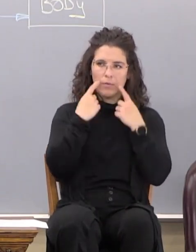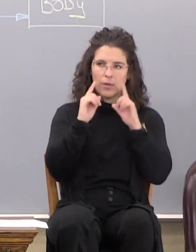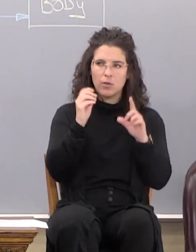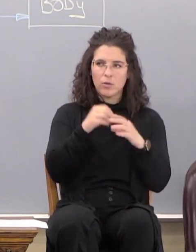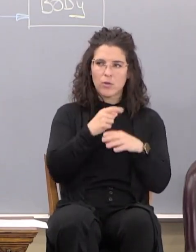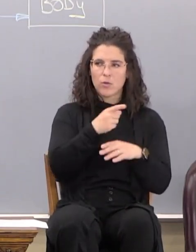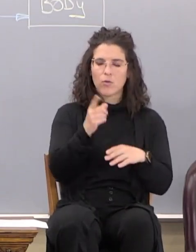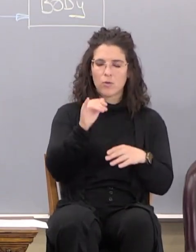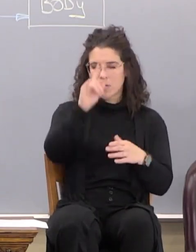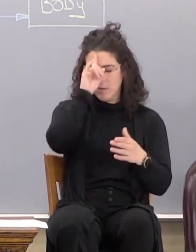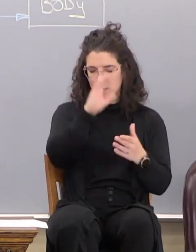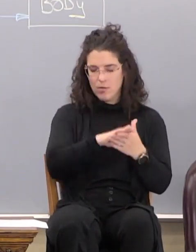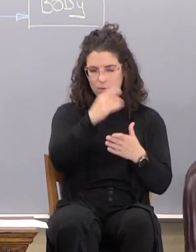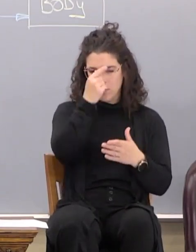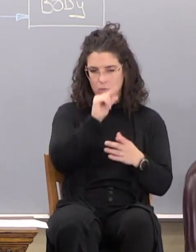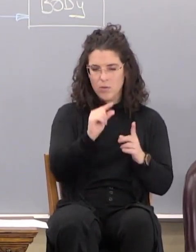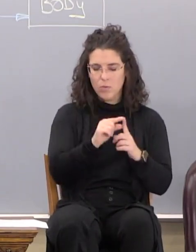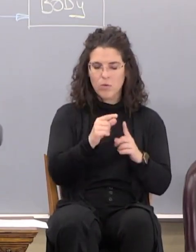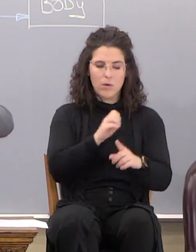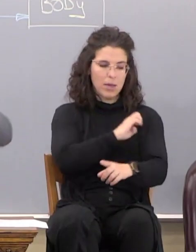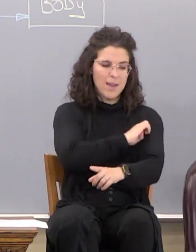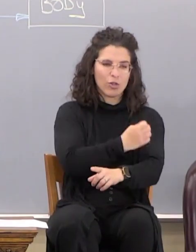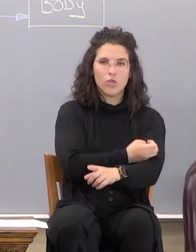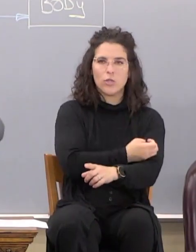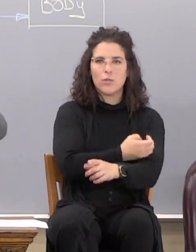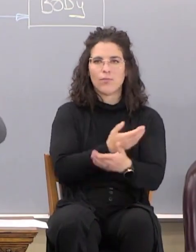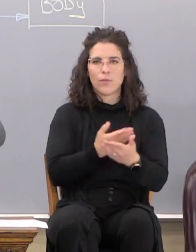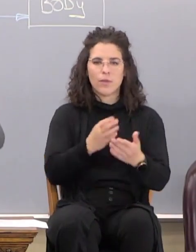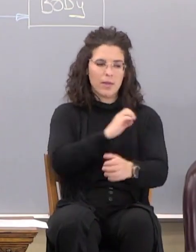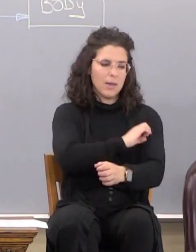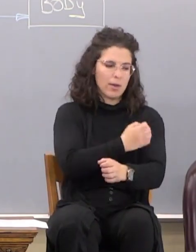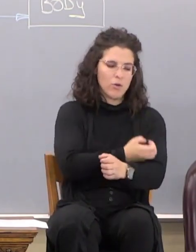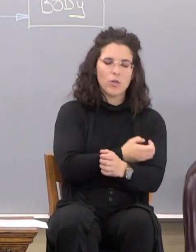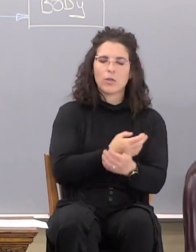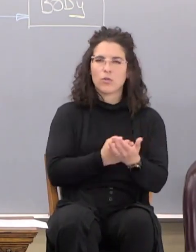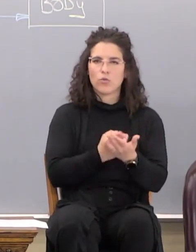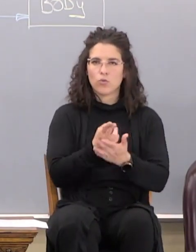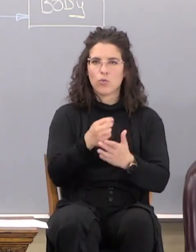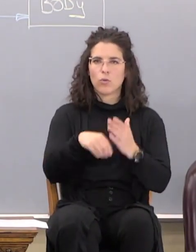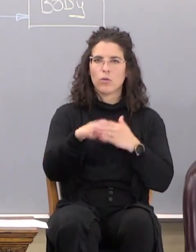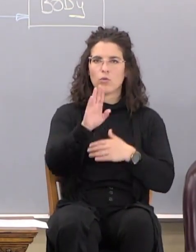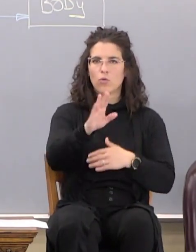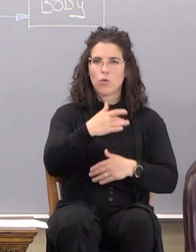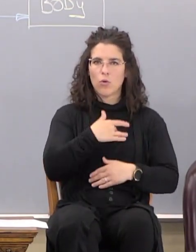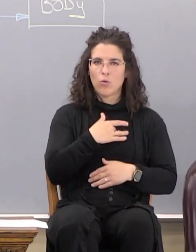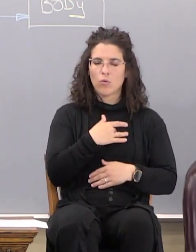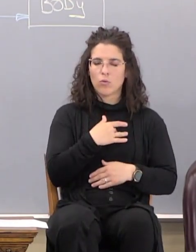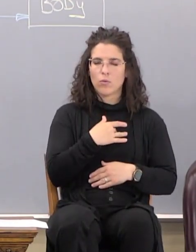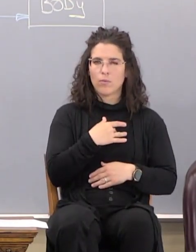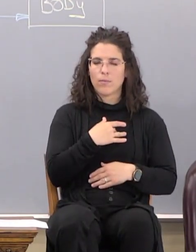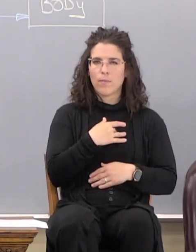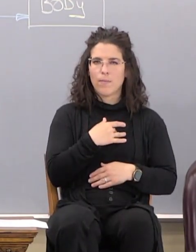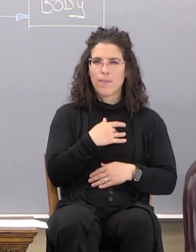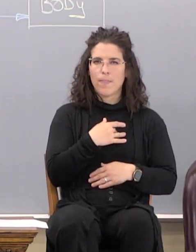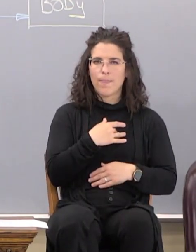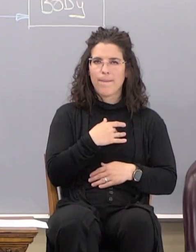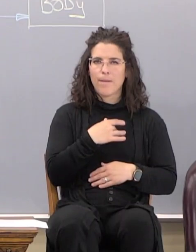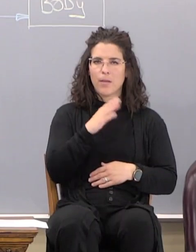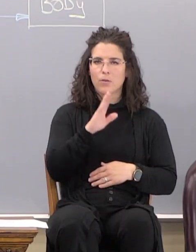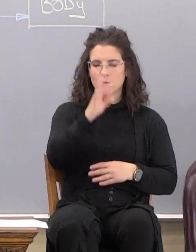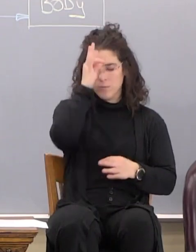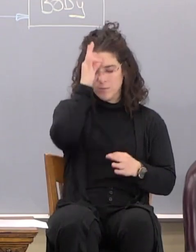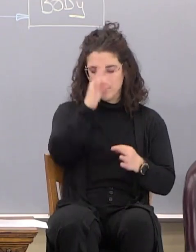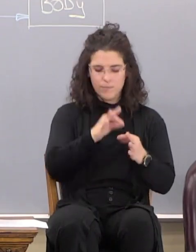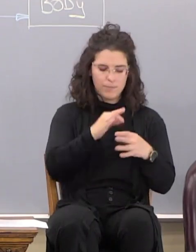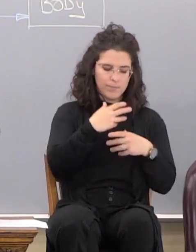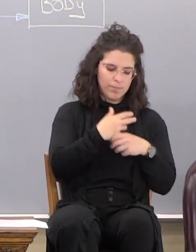the Greek word is, we get our word energy from. The thing that energizes the truth in your heart is your faith trusting